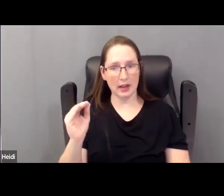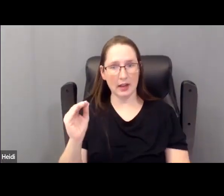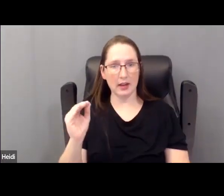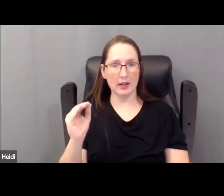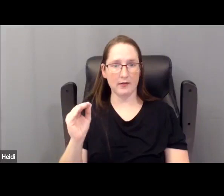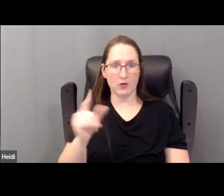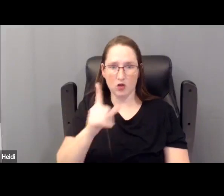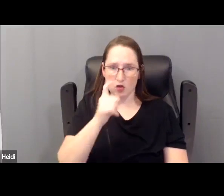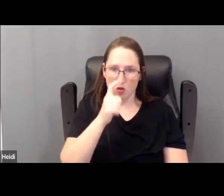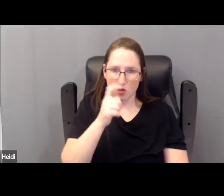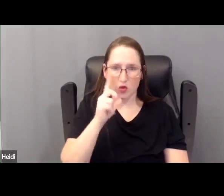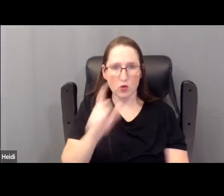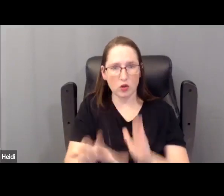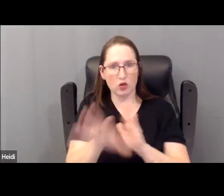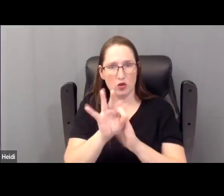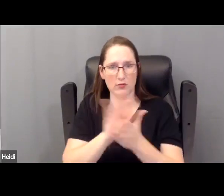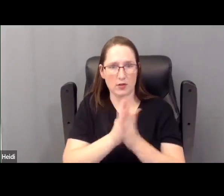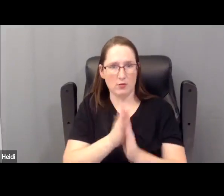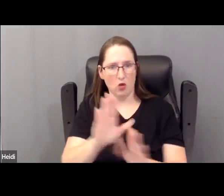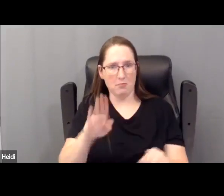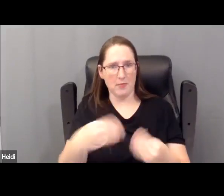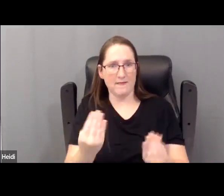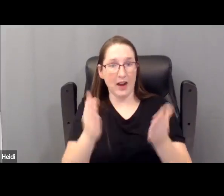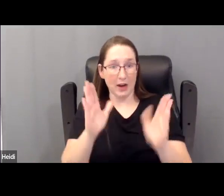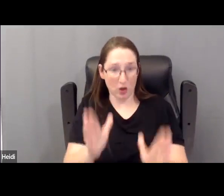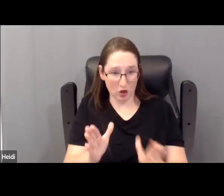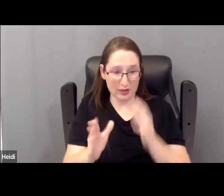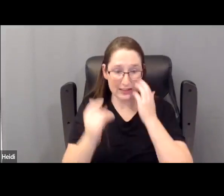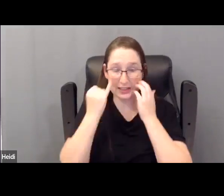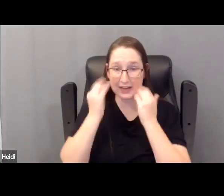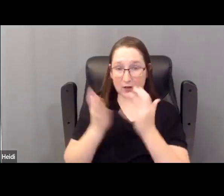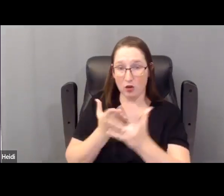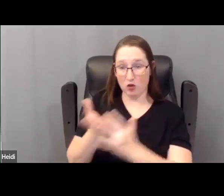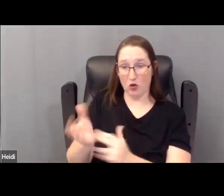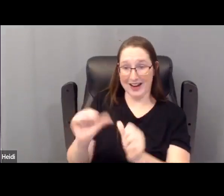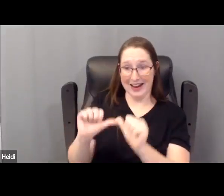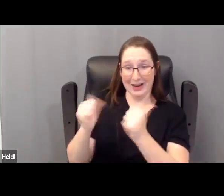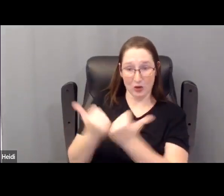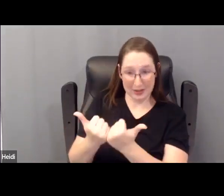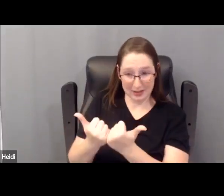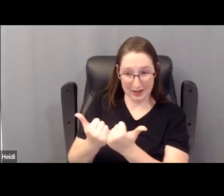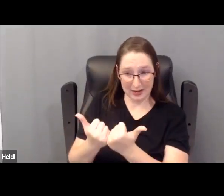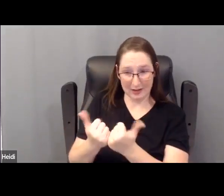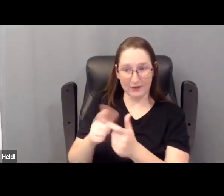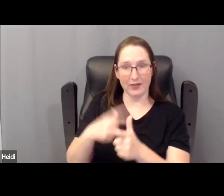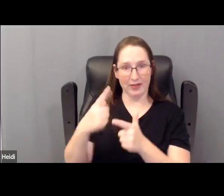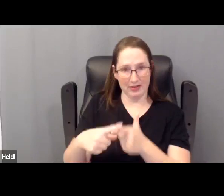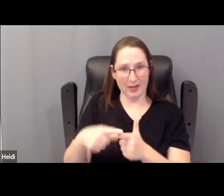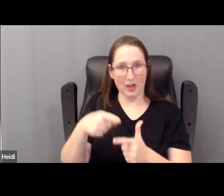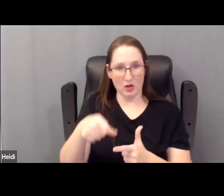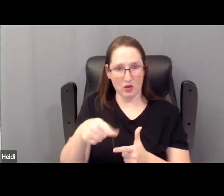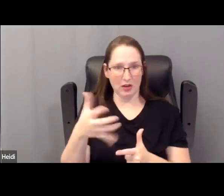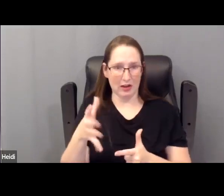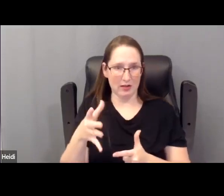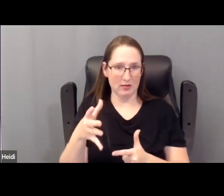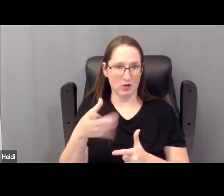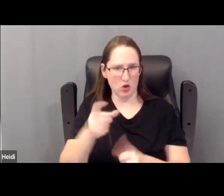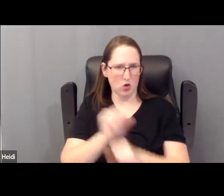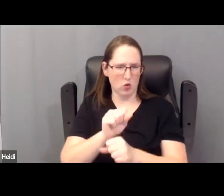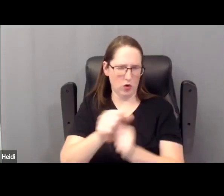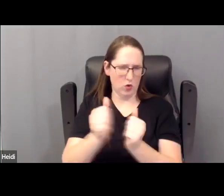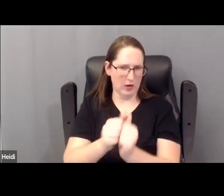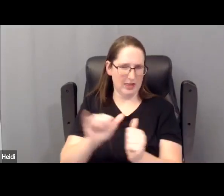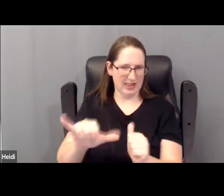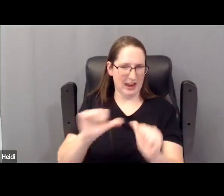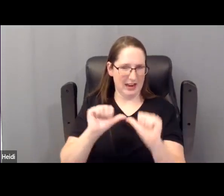who you're going to choose to be your providers. If you go through an agency, then you kind of you work with that